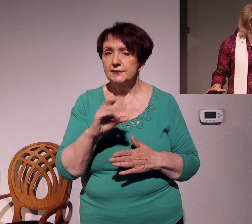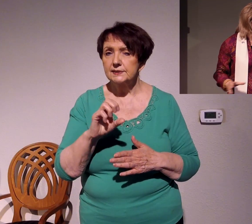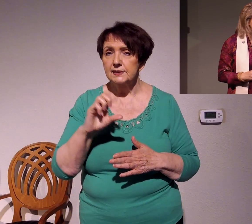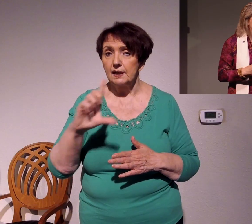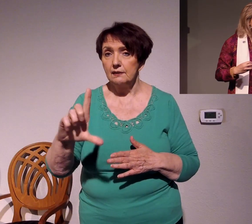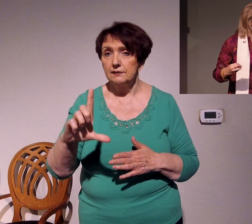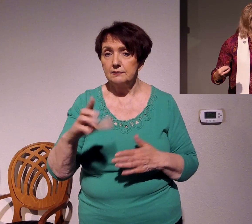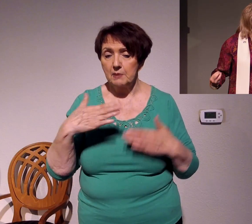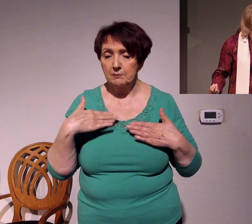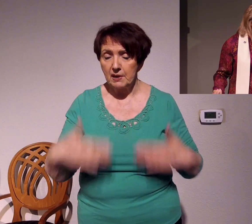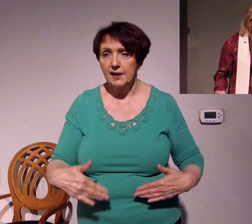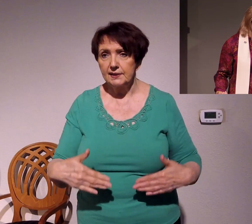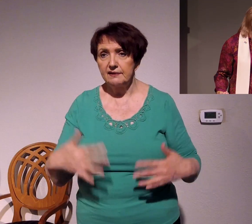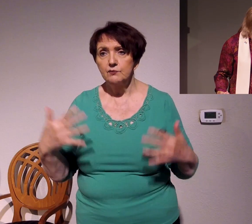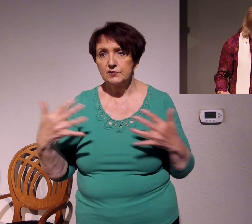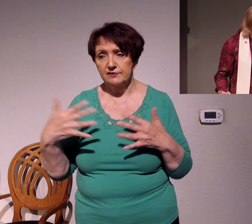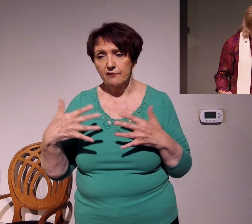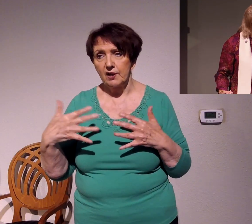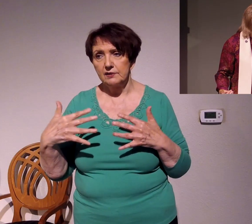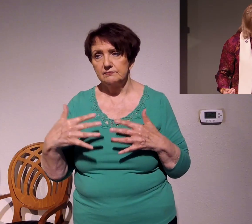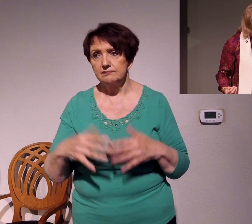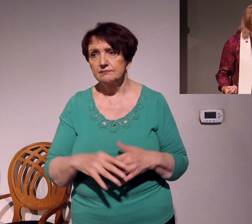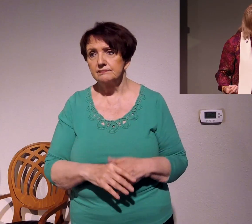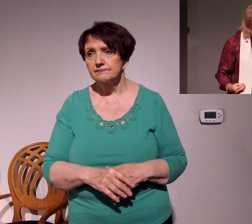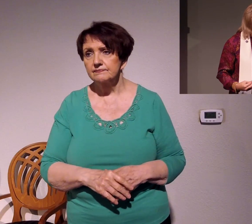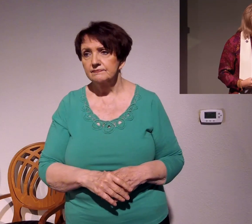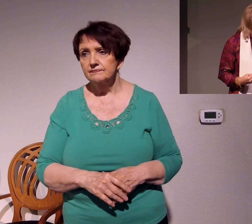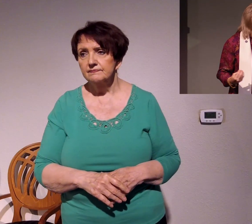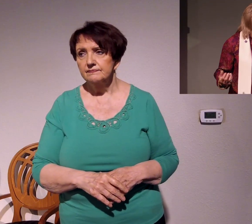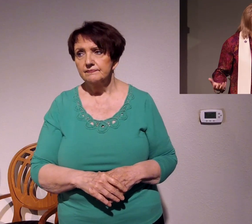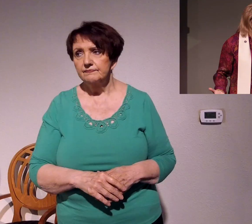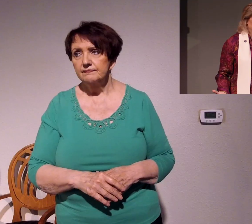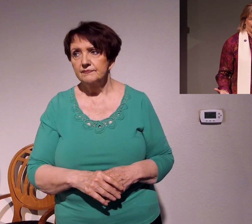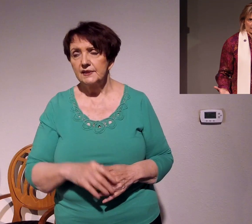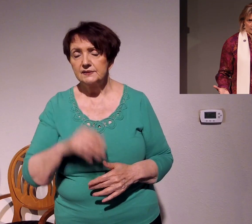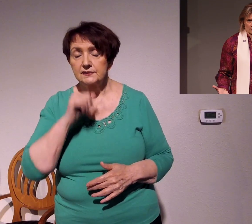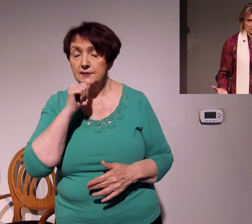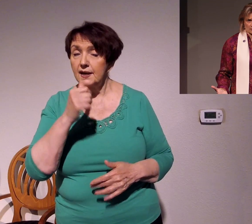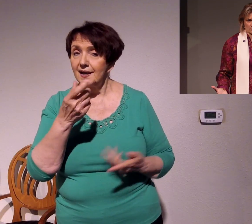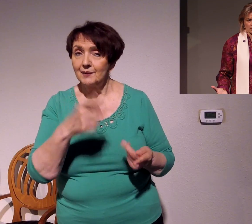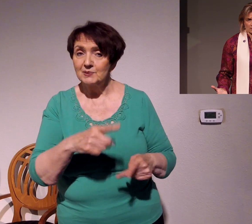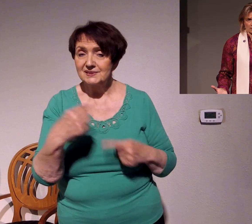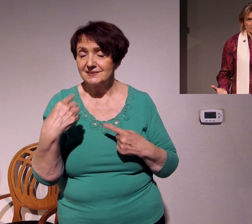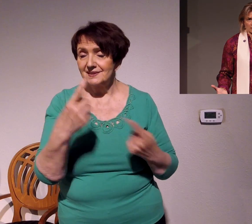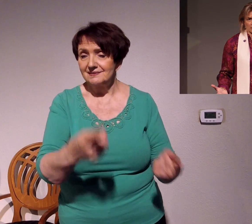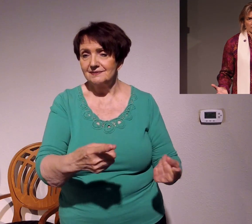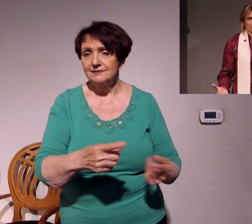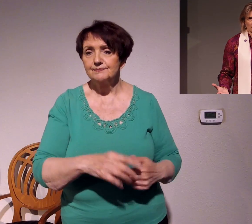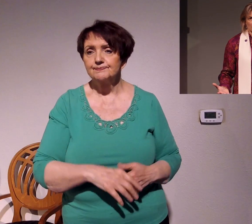fearful. Not one. And it has not been since.